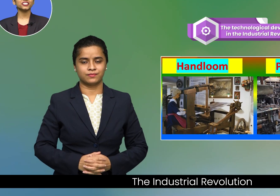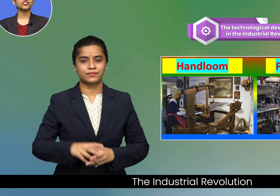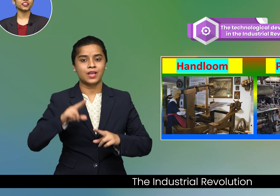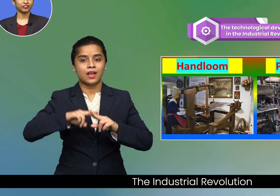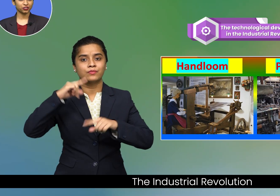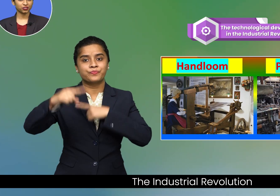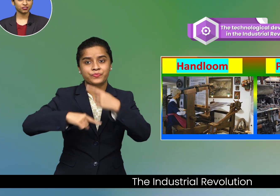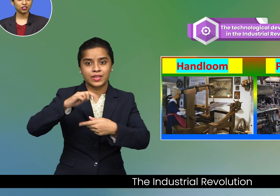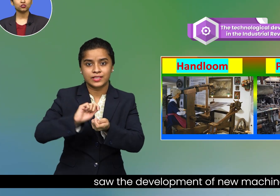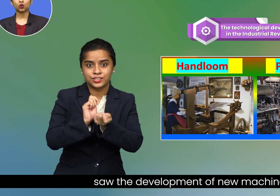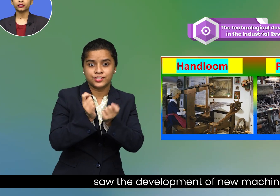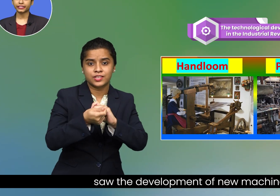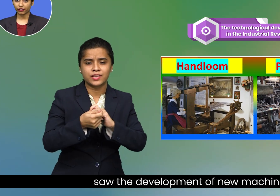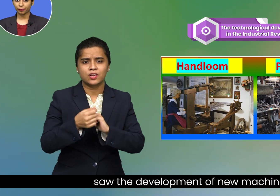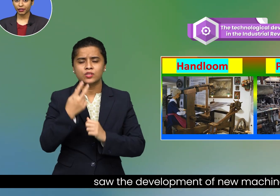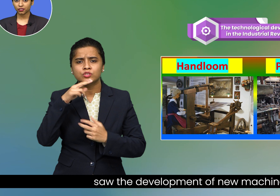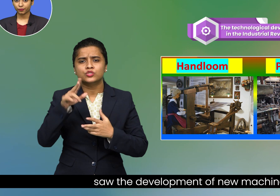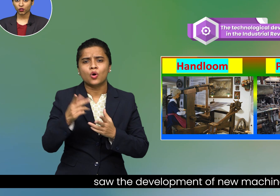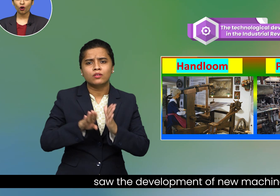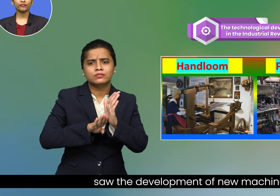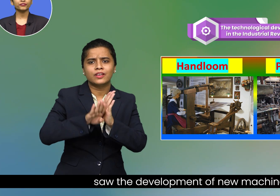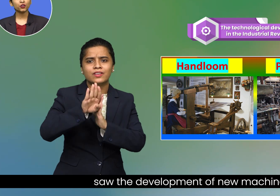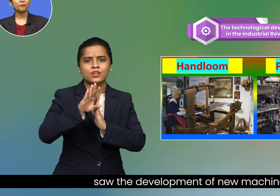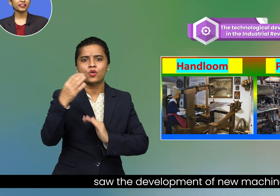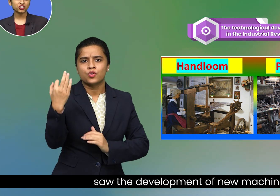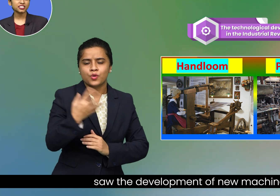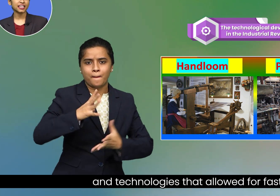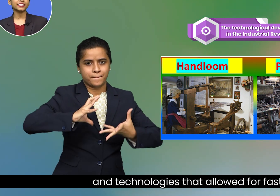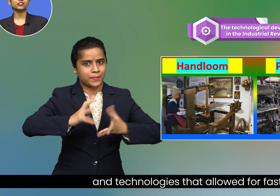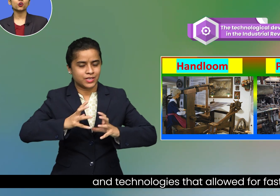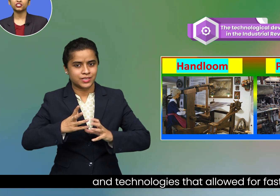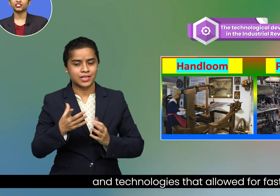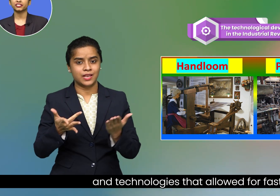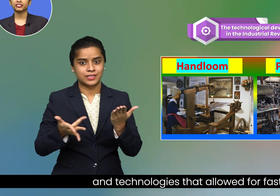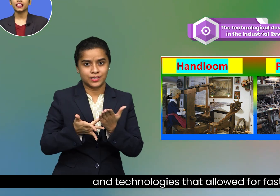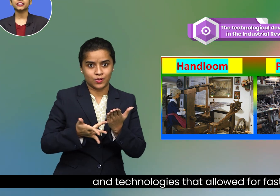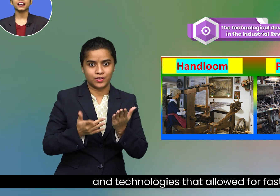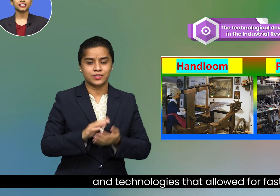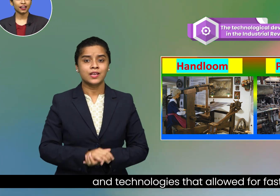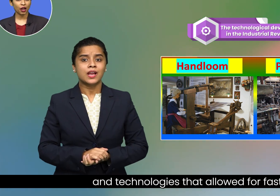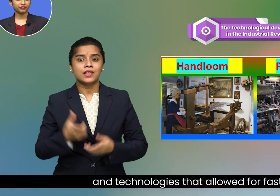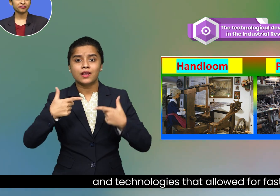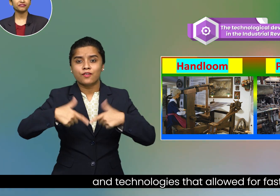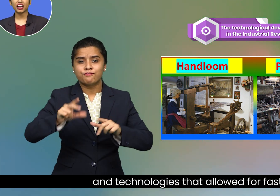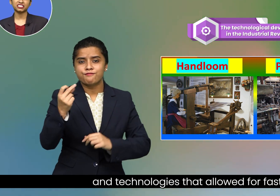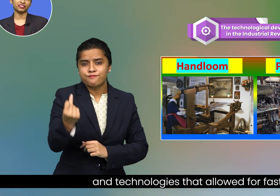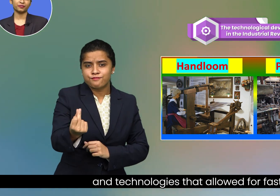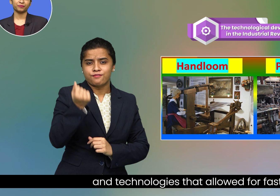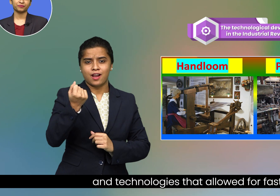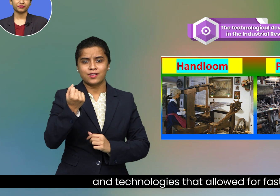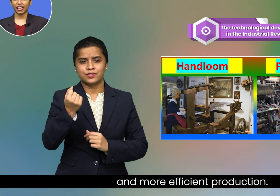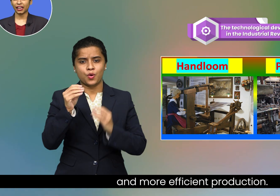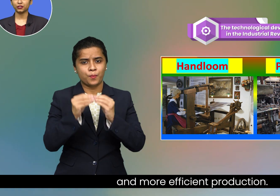The Industrial Revolution saw the development of new machines and technologies that allowed for